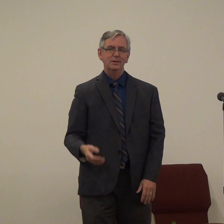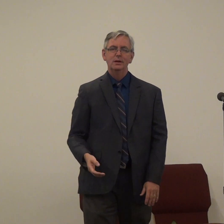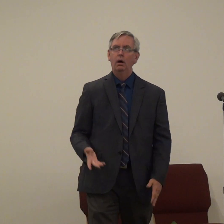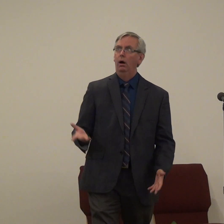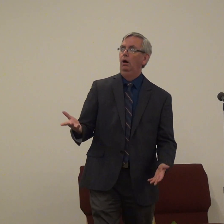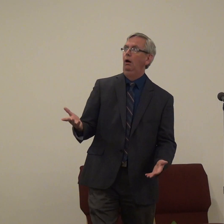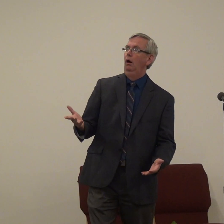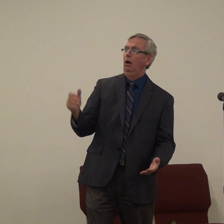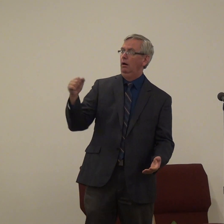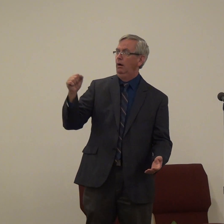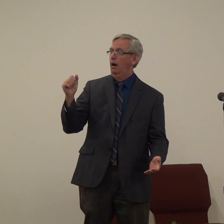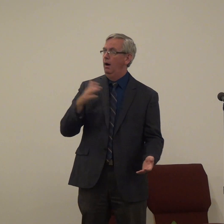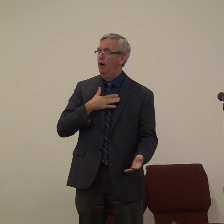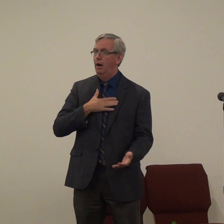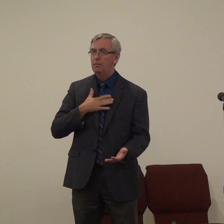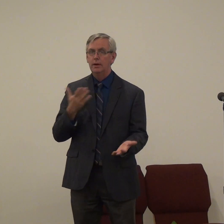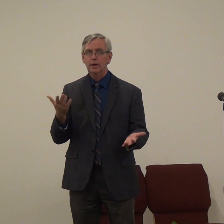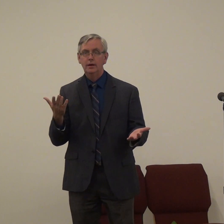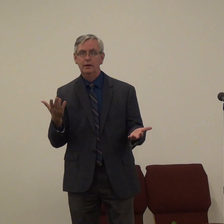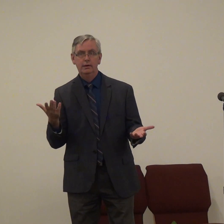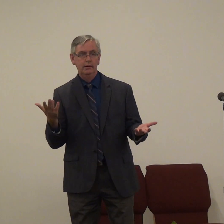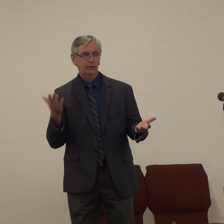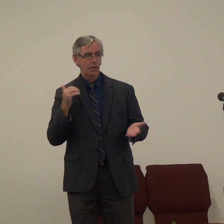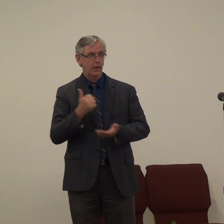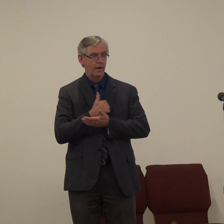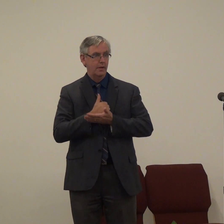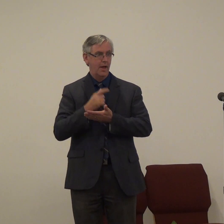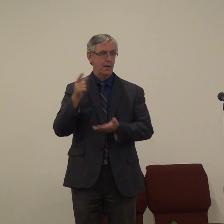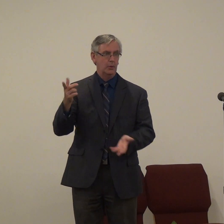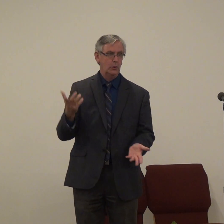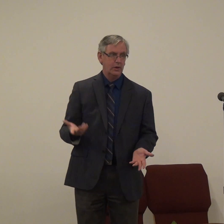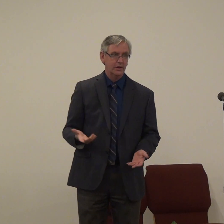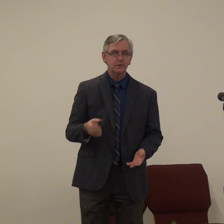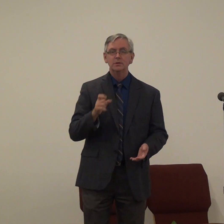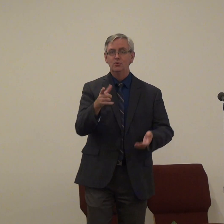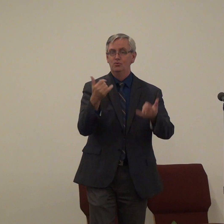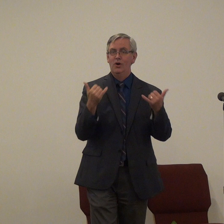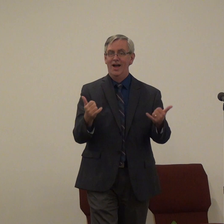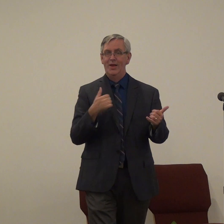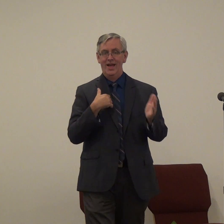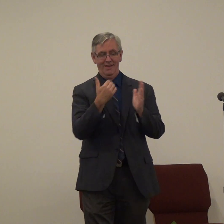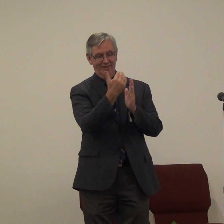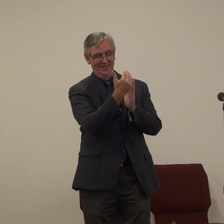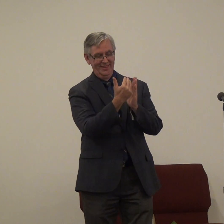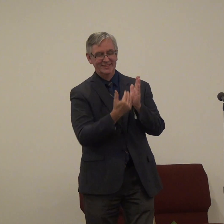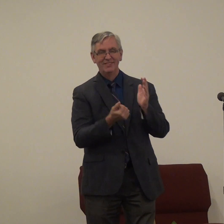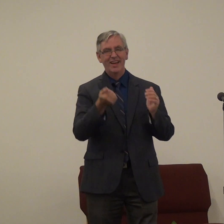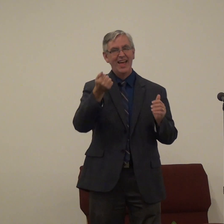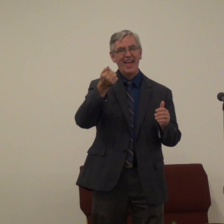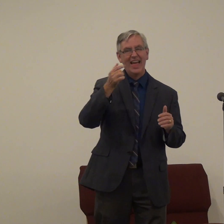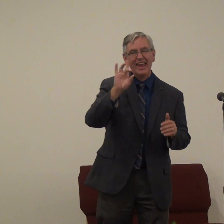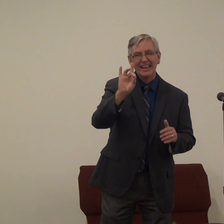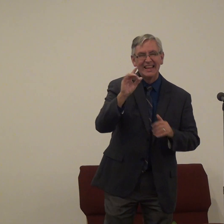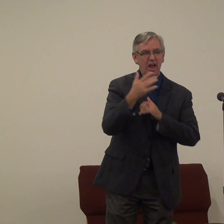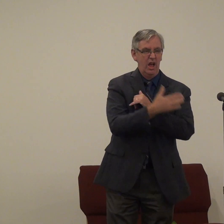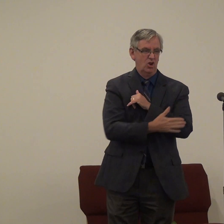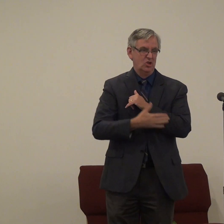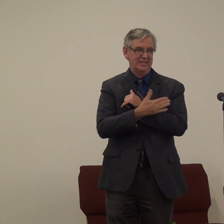give the deaf the gospel of Jesus Christ? I said, oh, I'd be so happy to do that. Right now I have a list of